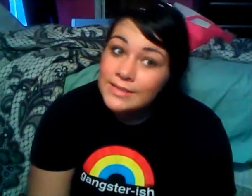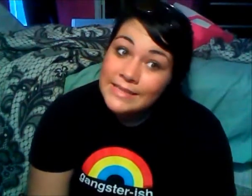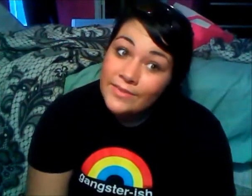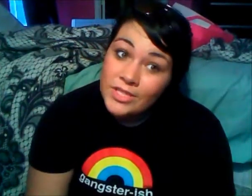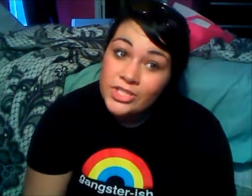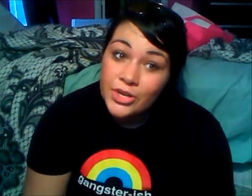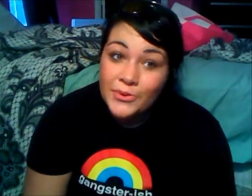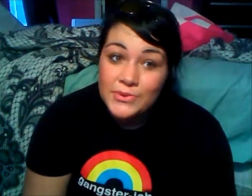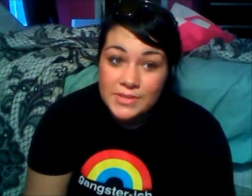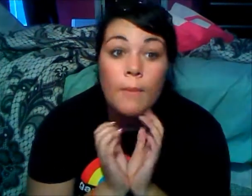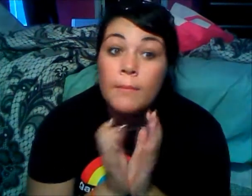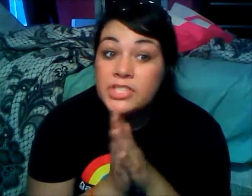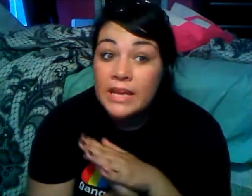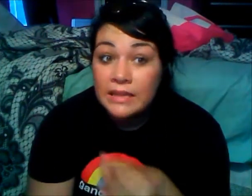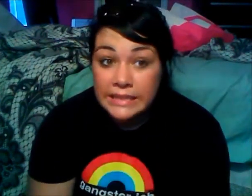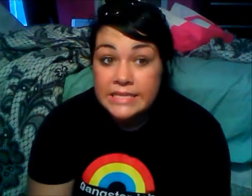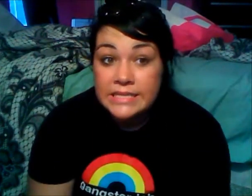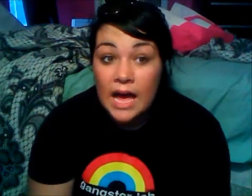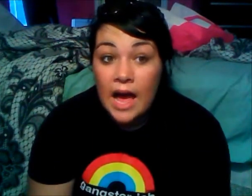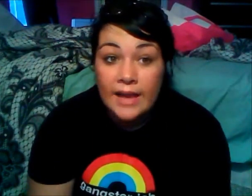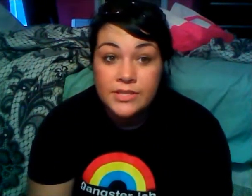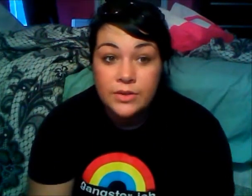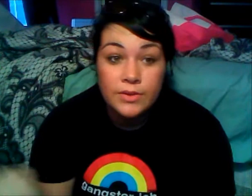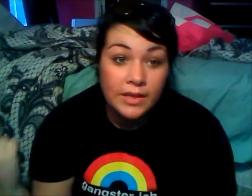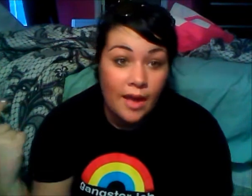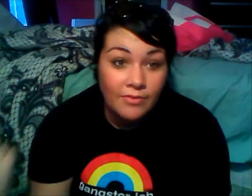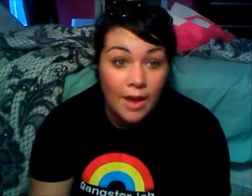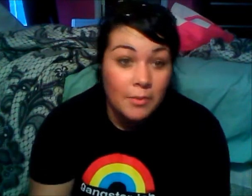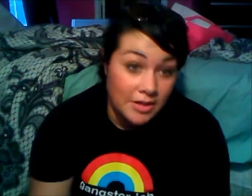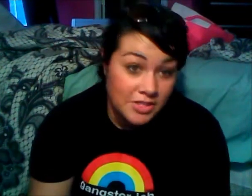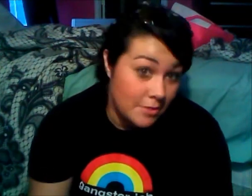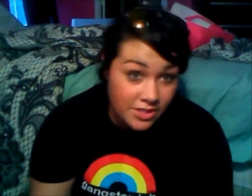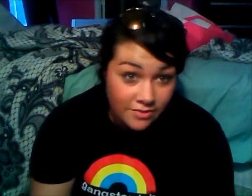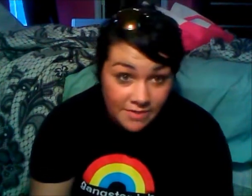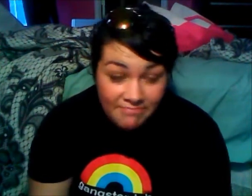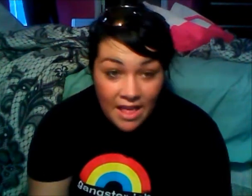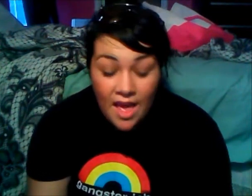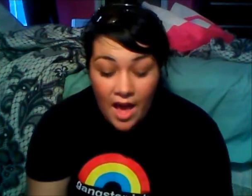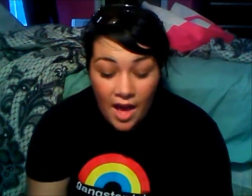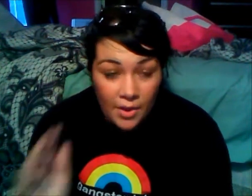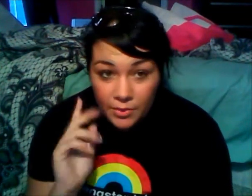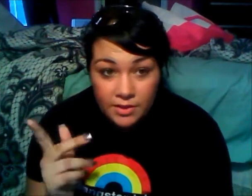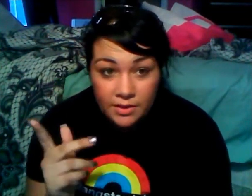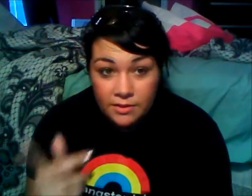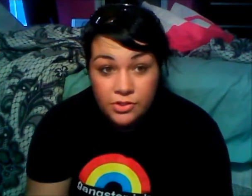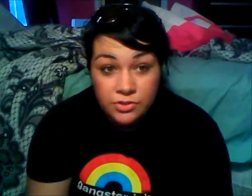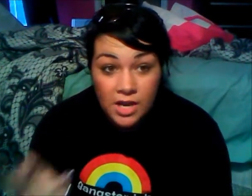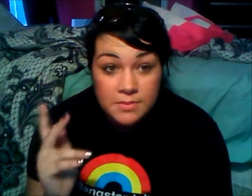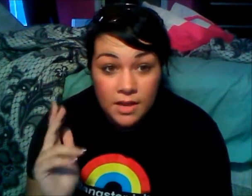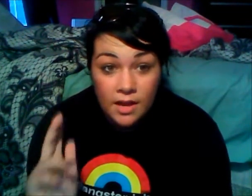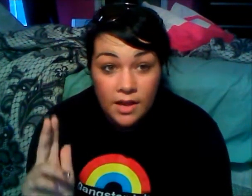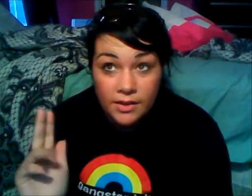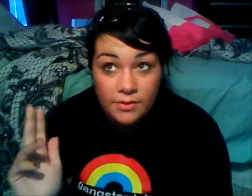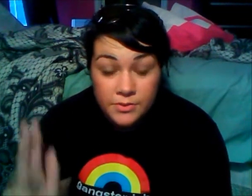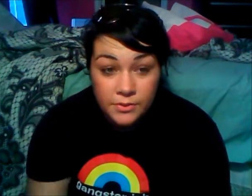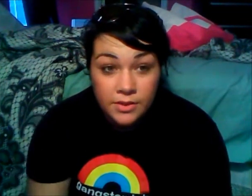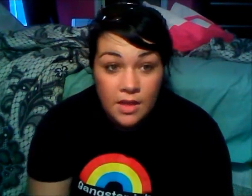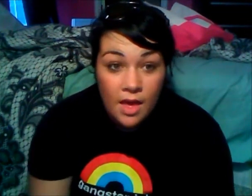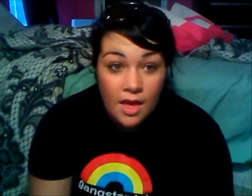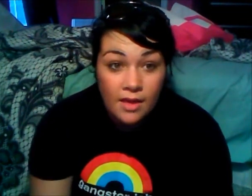TV shows. Much like Elise, I don't really have time to watch that much TV. I work two jobs, I go to school,